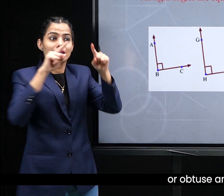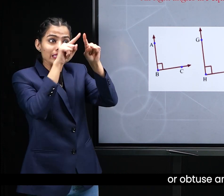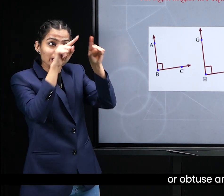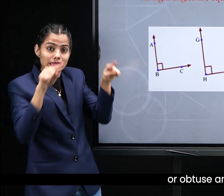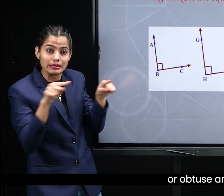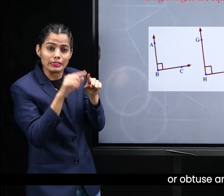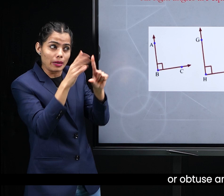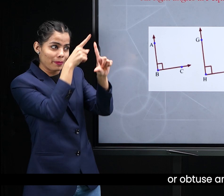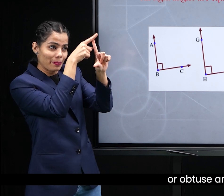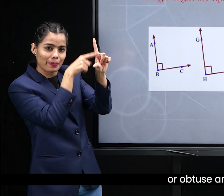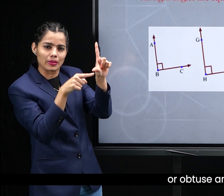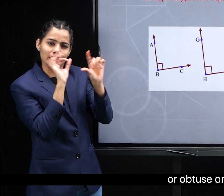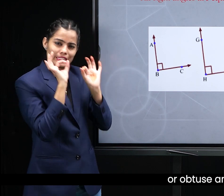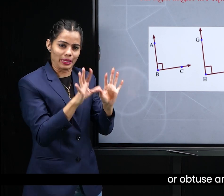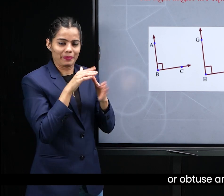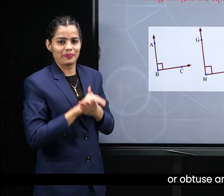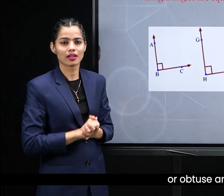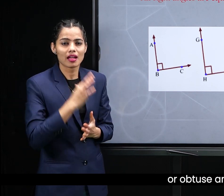triangles.